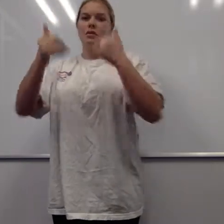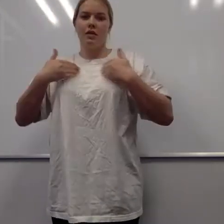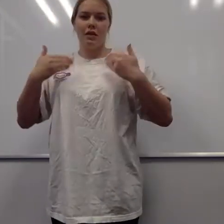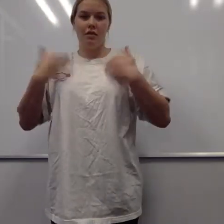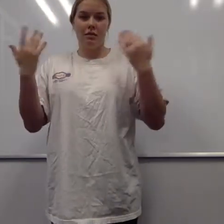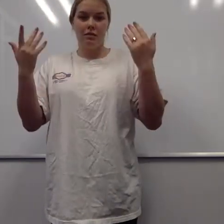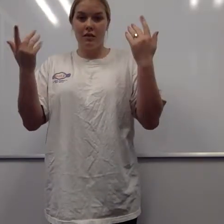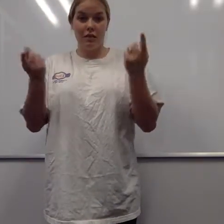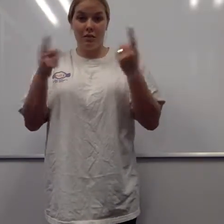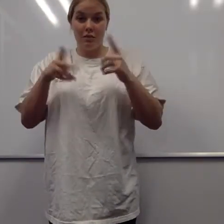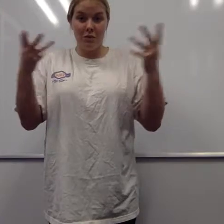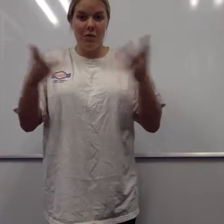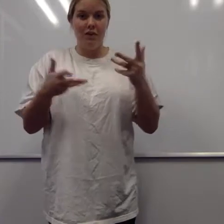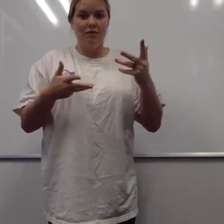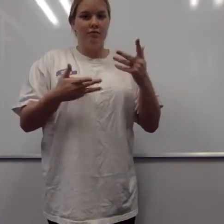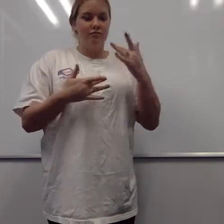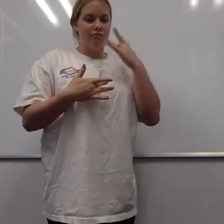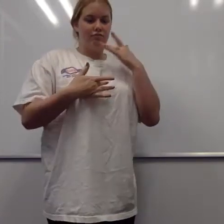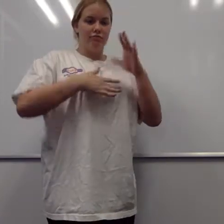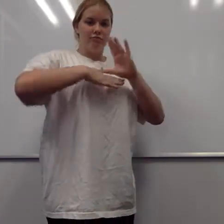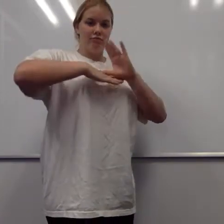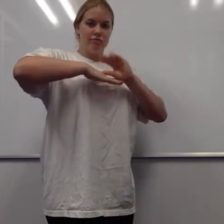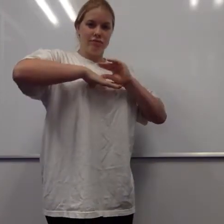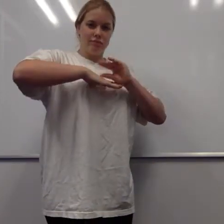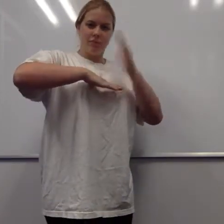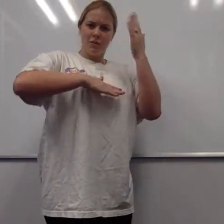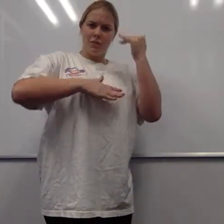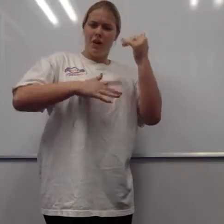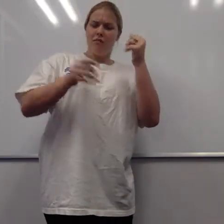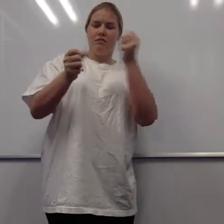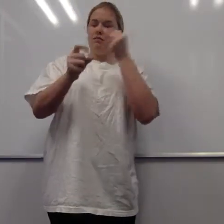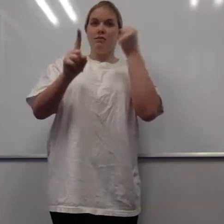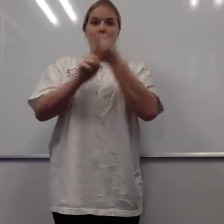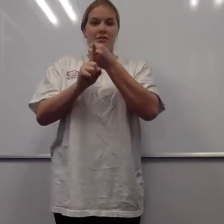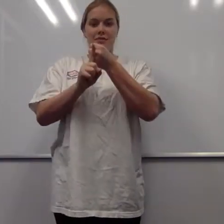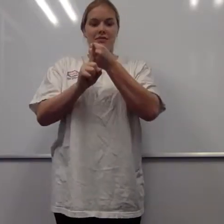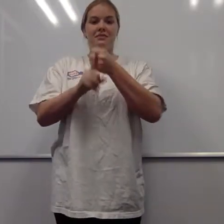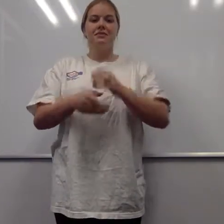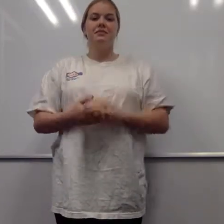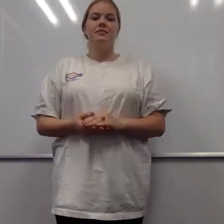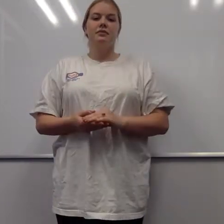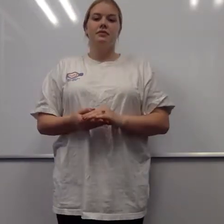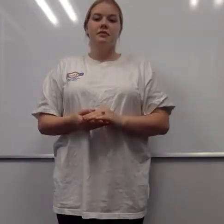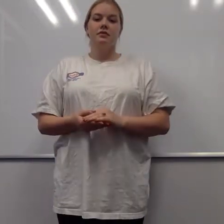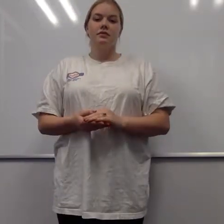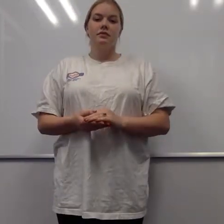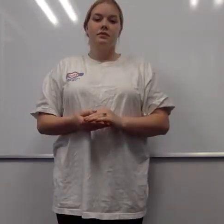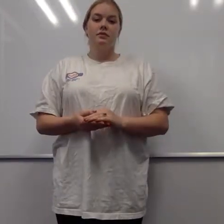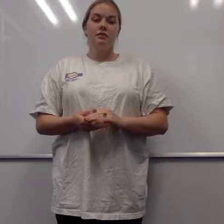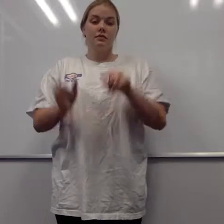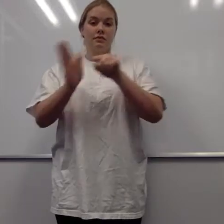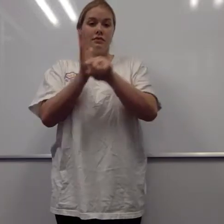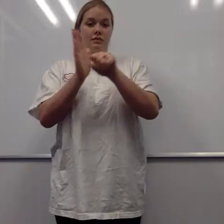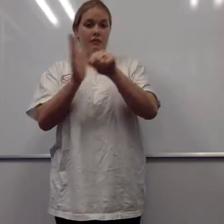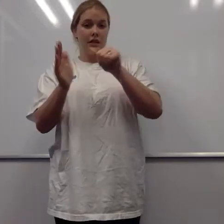unhappy. And what really struck me was this. The suicide rate has been rising around the world, and it